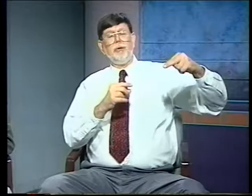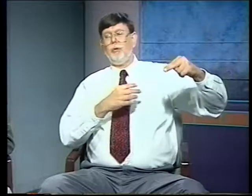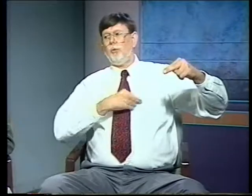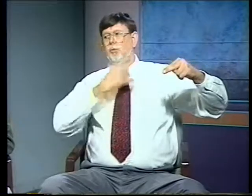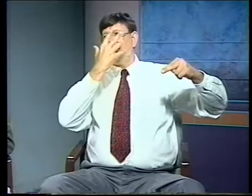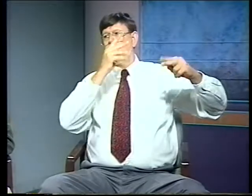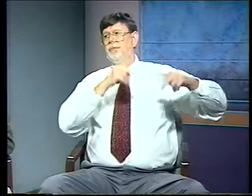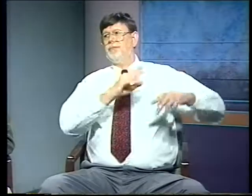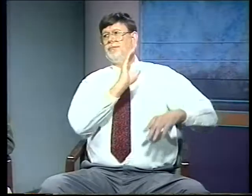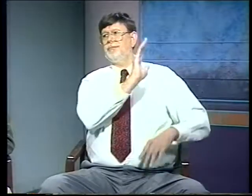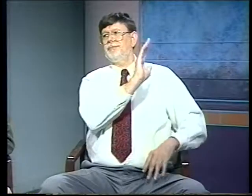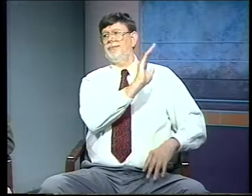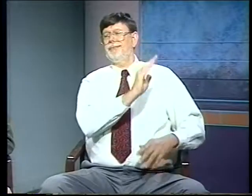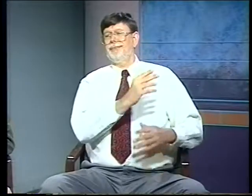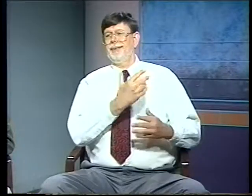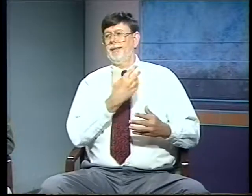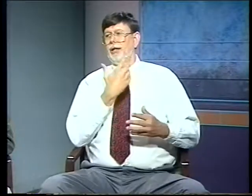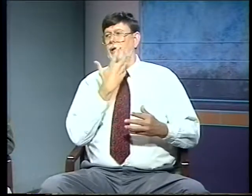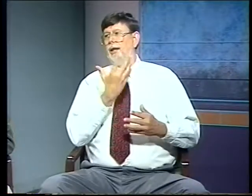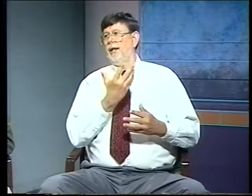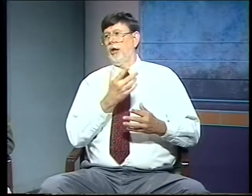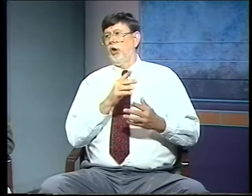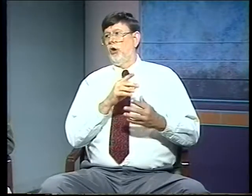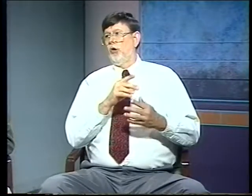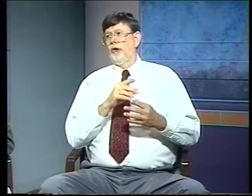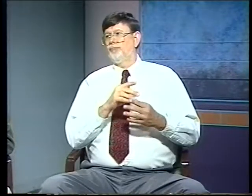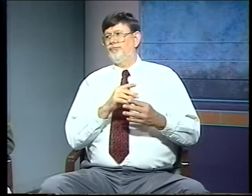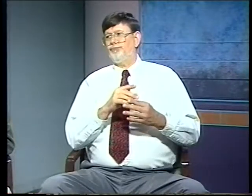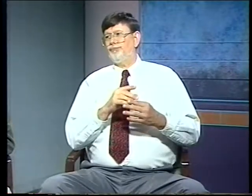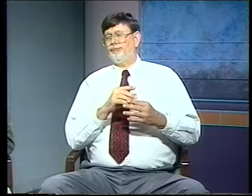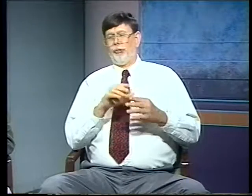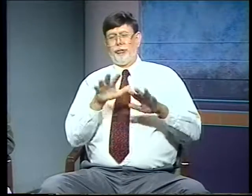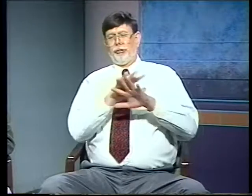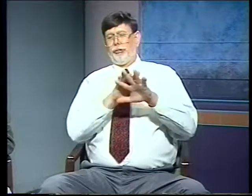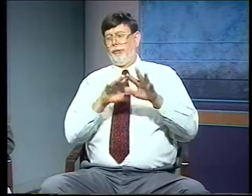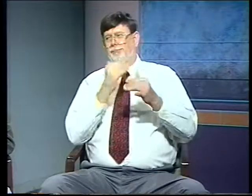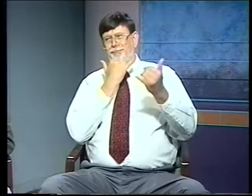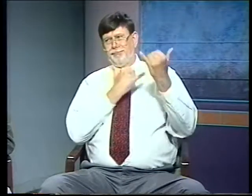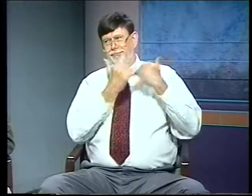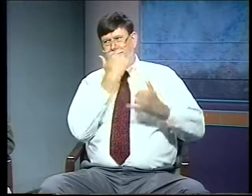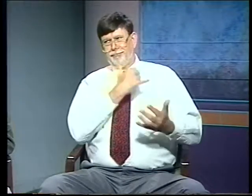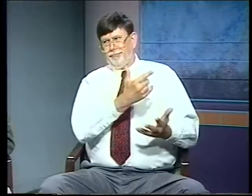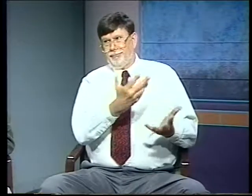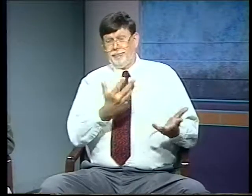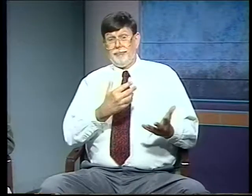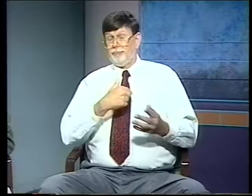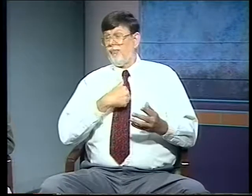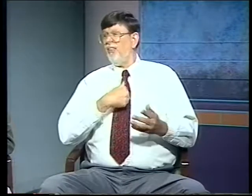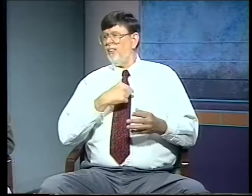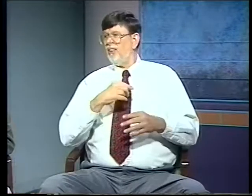were always from a Euro-American perspective. And of course, they skewed the